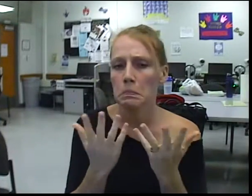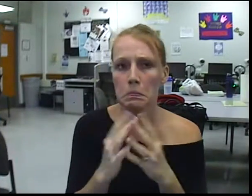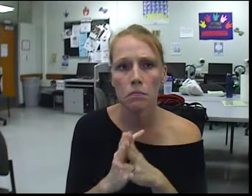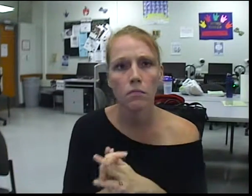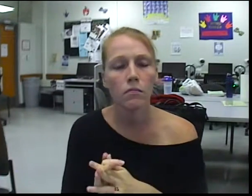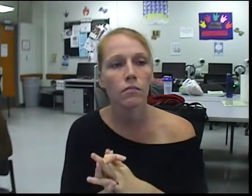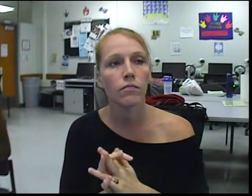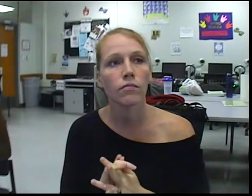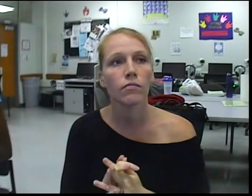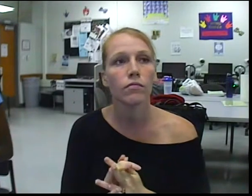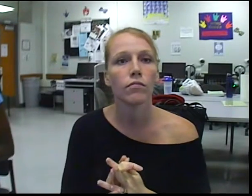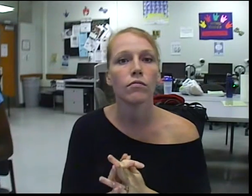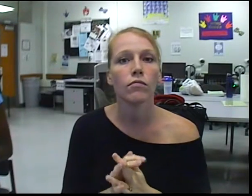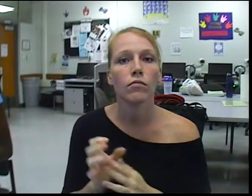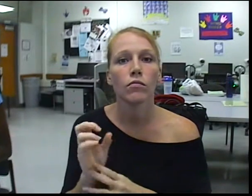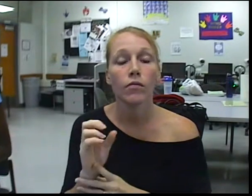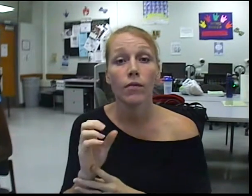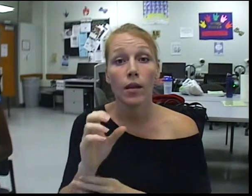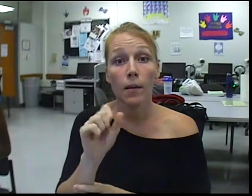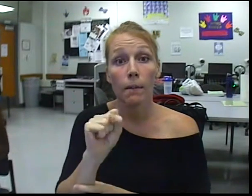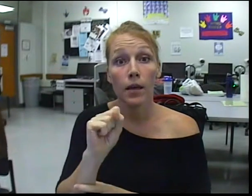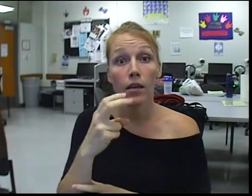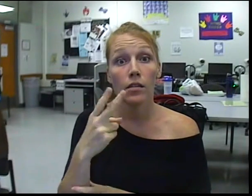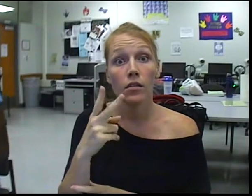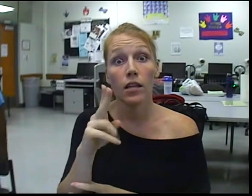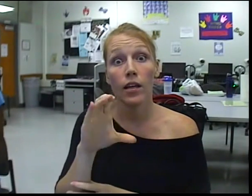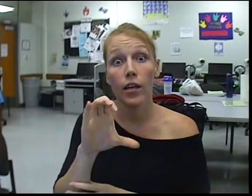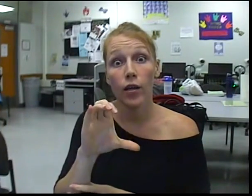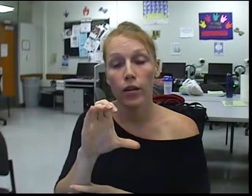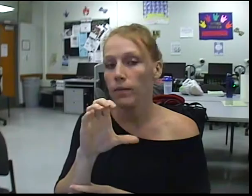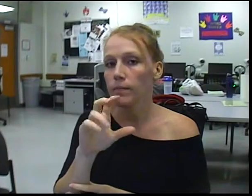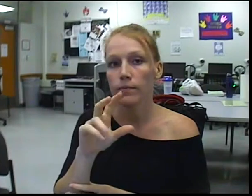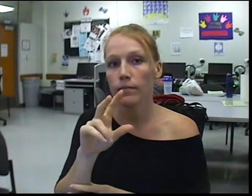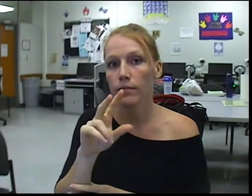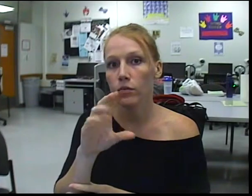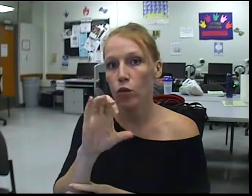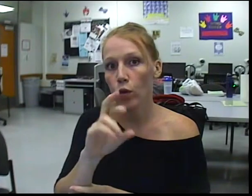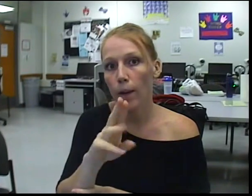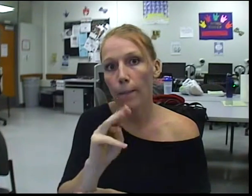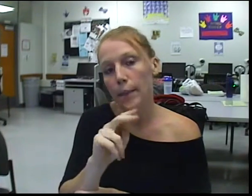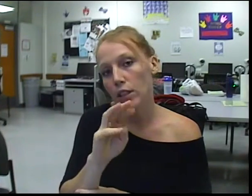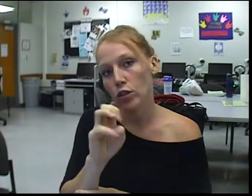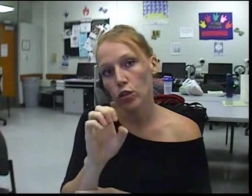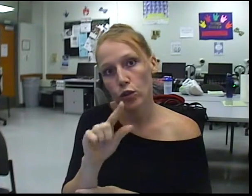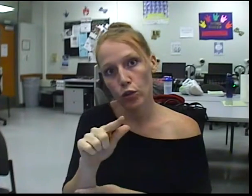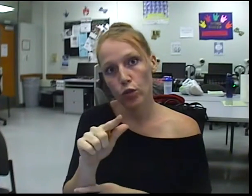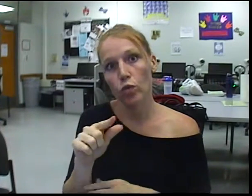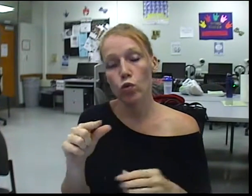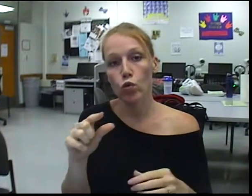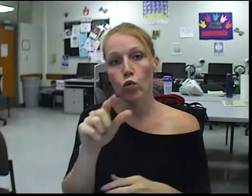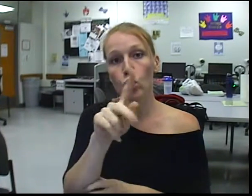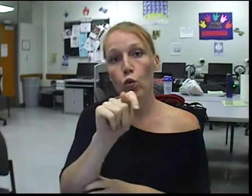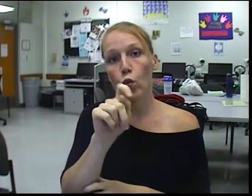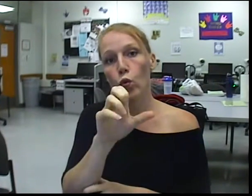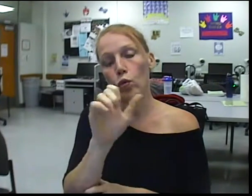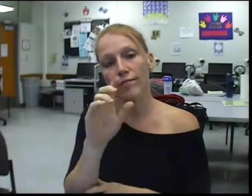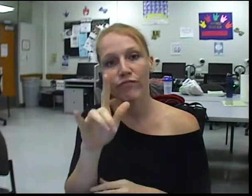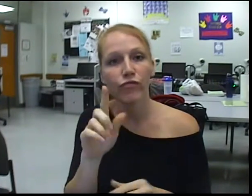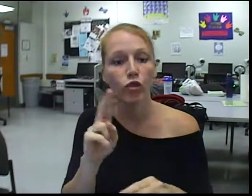There you go. Psychrometer. That's what I just showed you. Tool used to measure relative humidity. It's composed of a